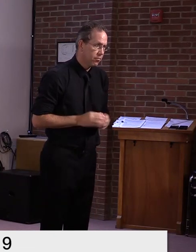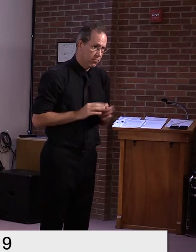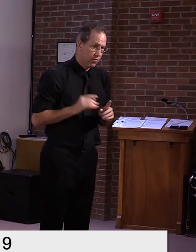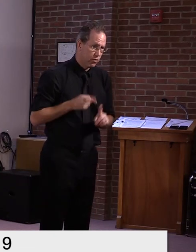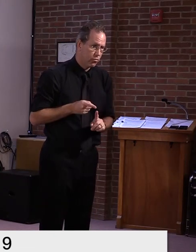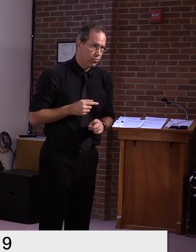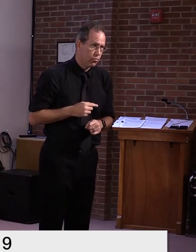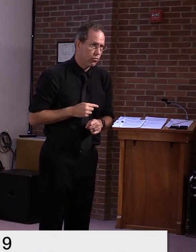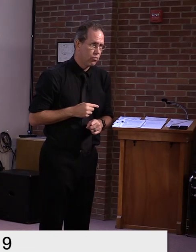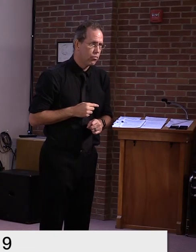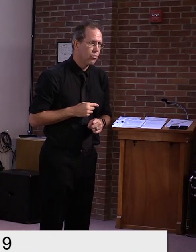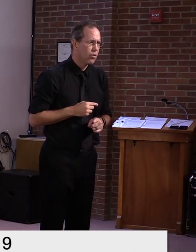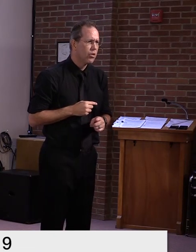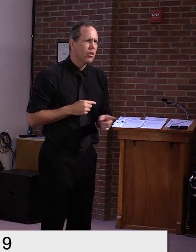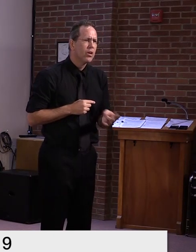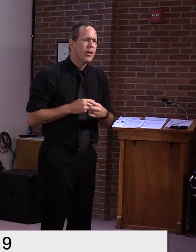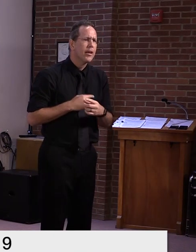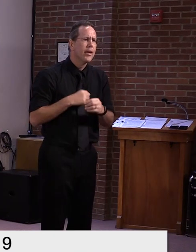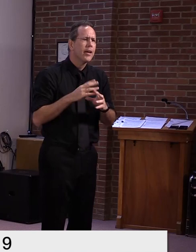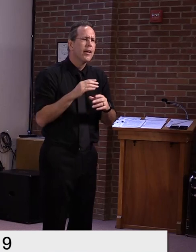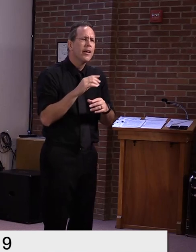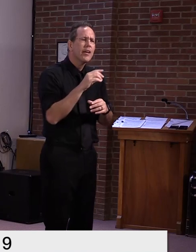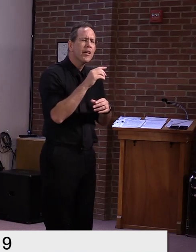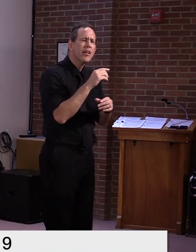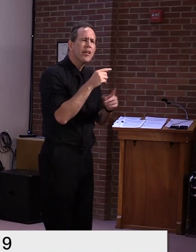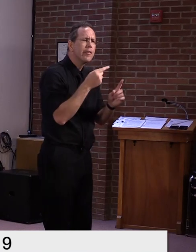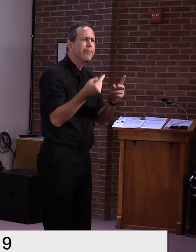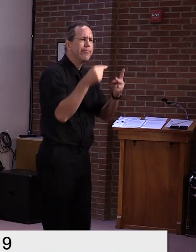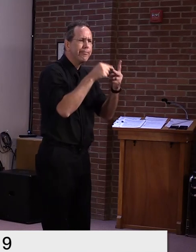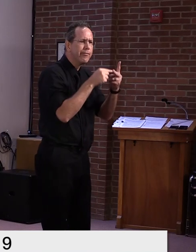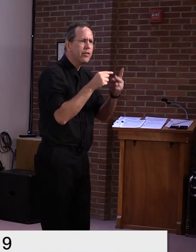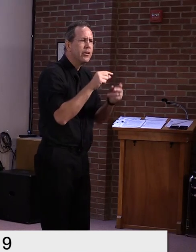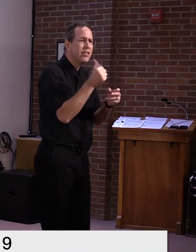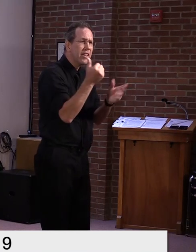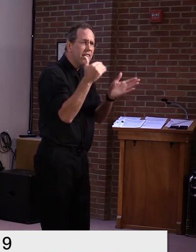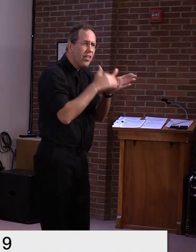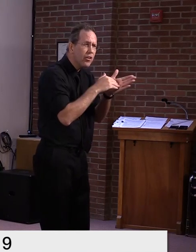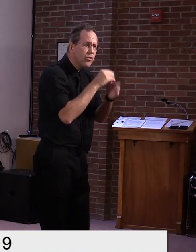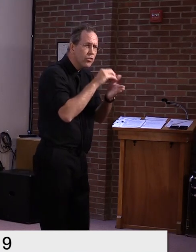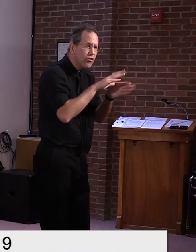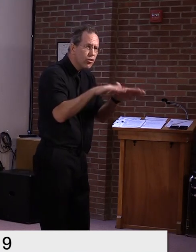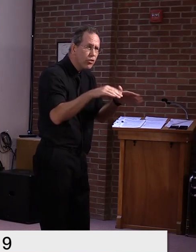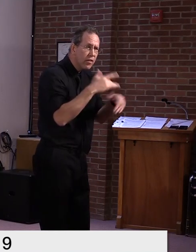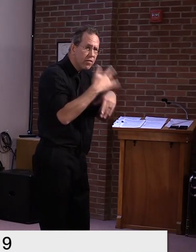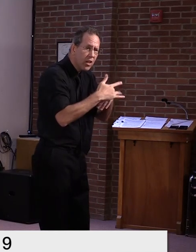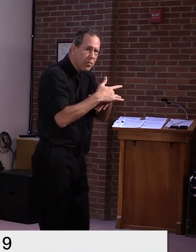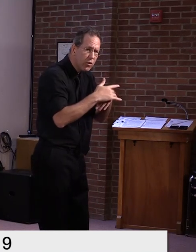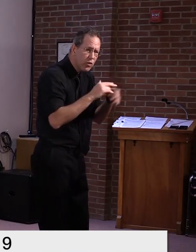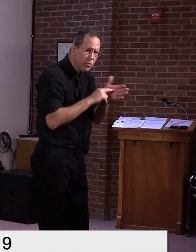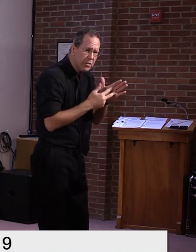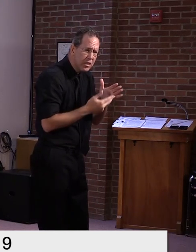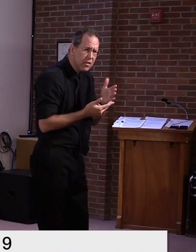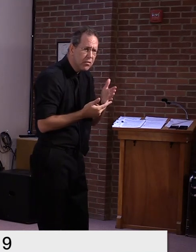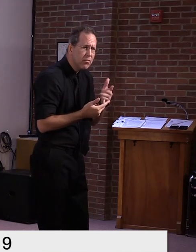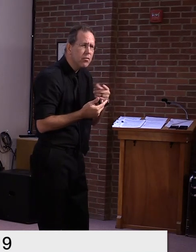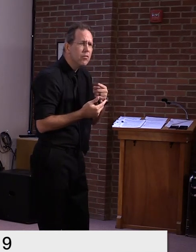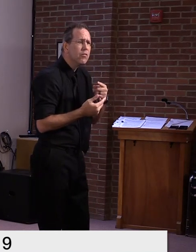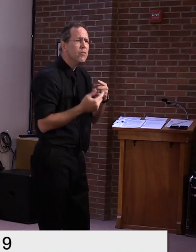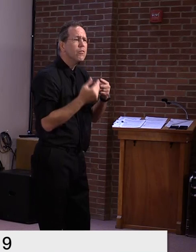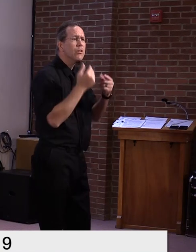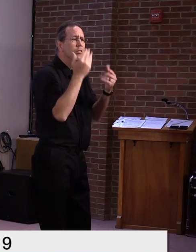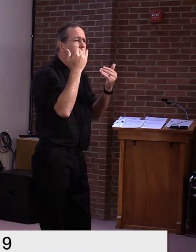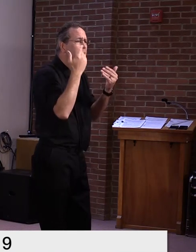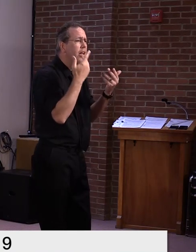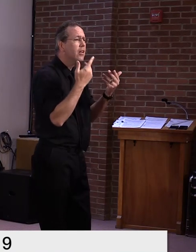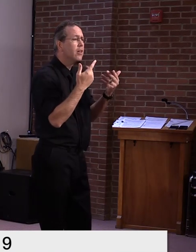those students. You said earlier on you anticipate having capacity for 1,800 based on what the response